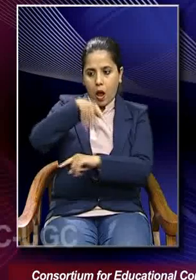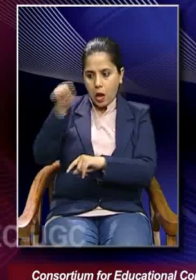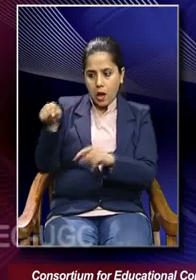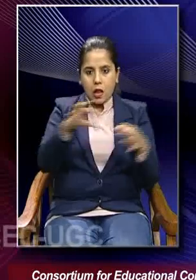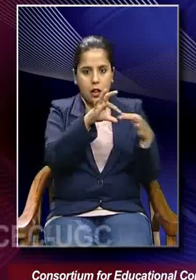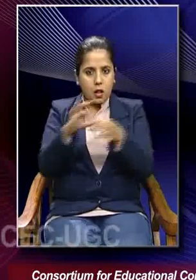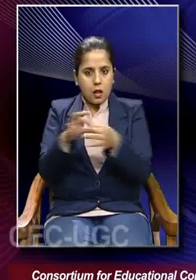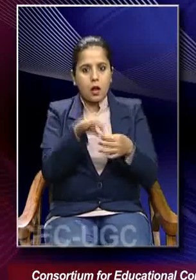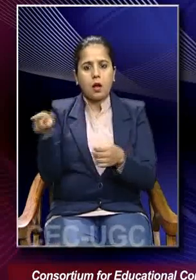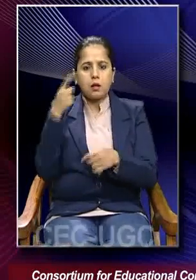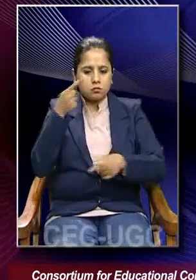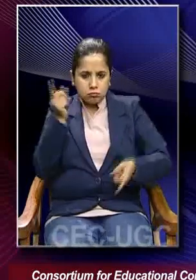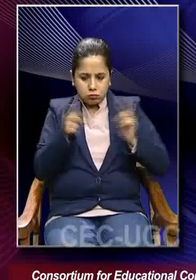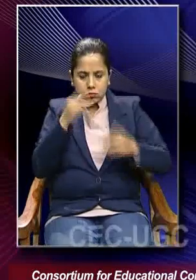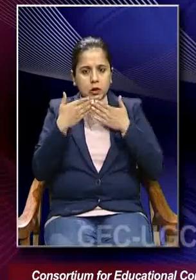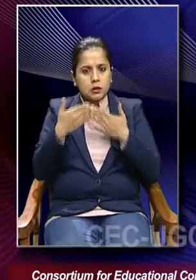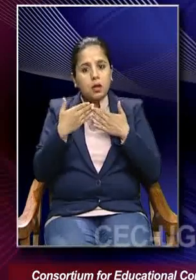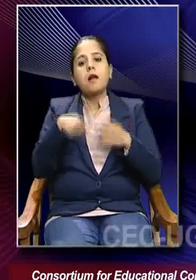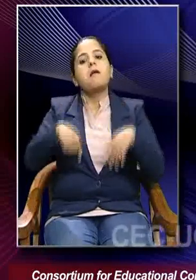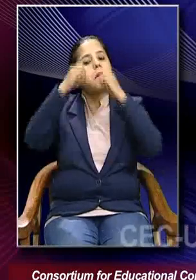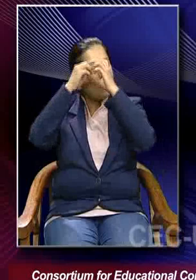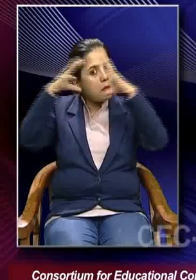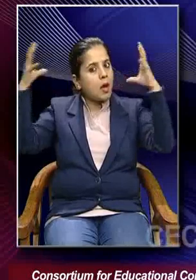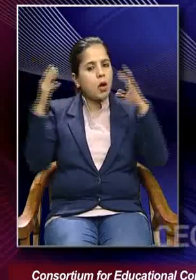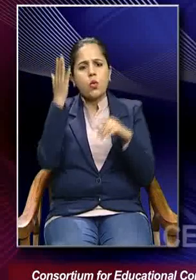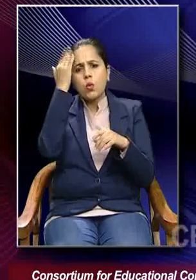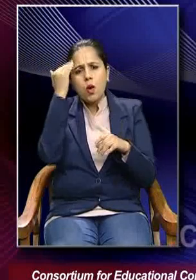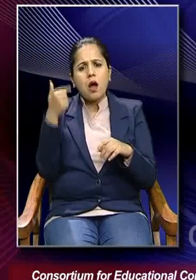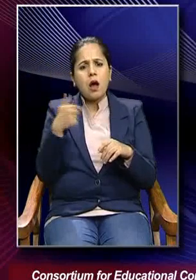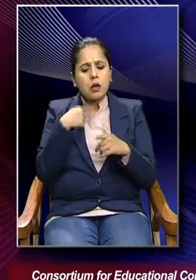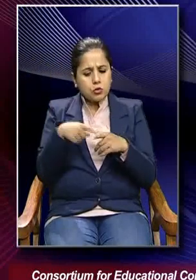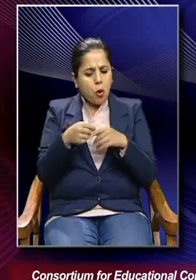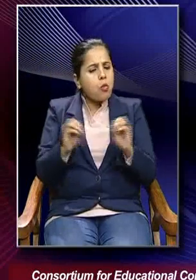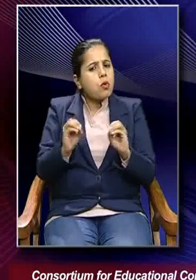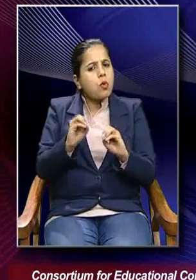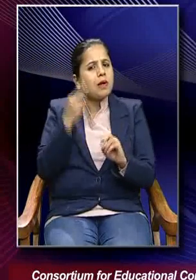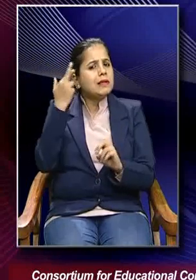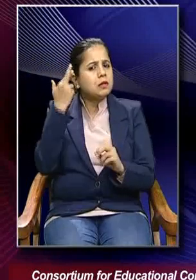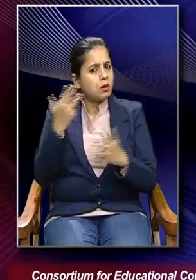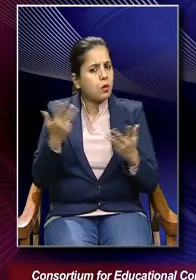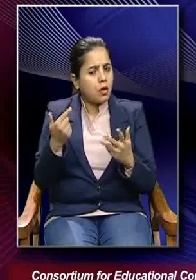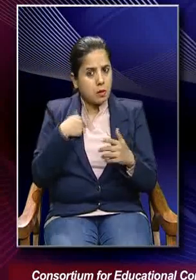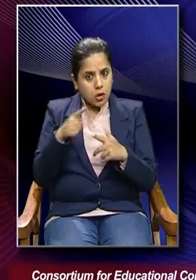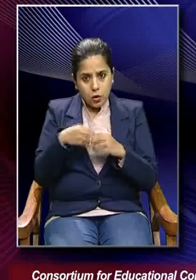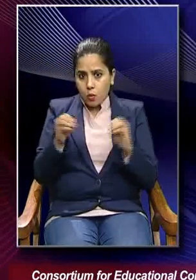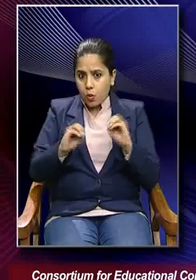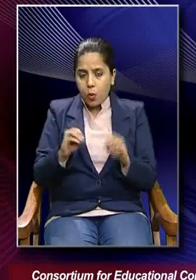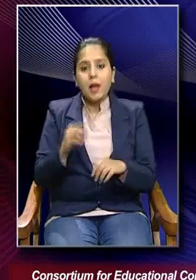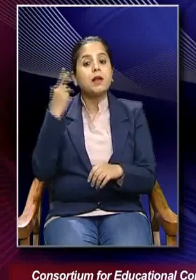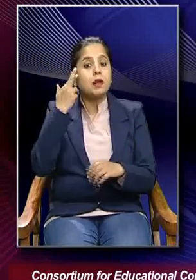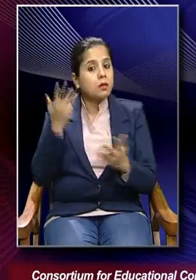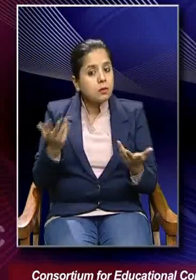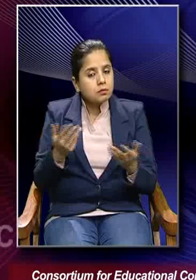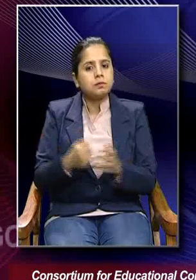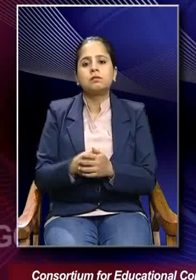That is how we are going to imagine that why am I unemployed? I am unemployed because there